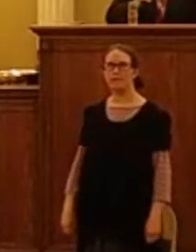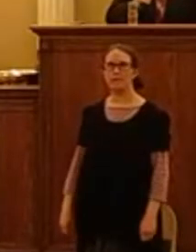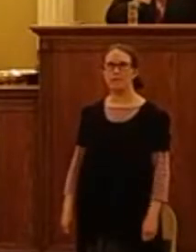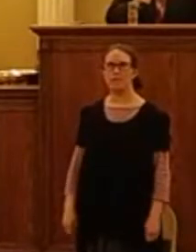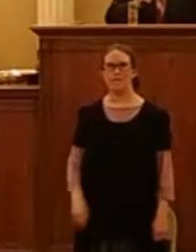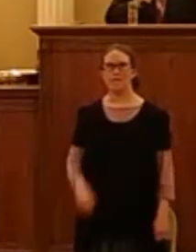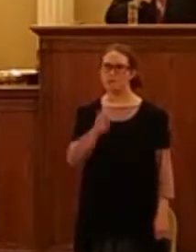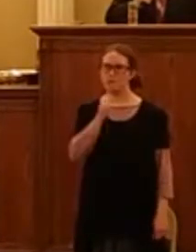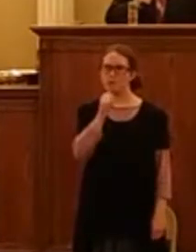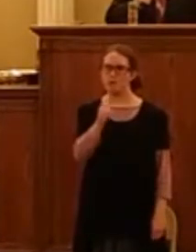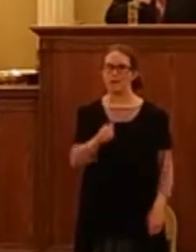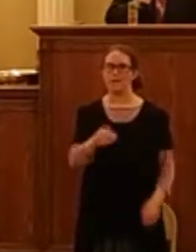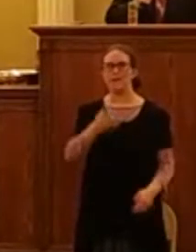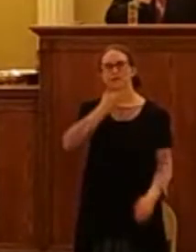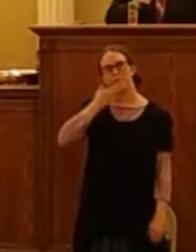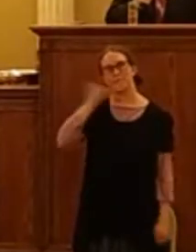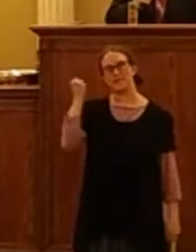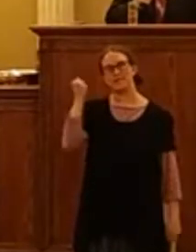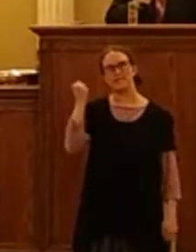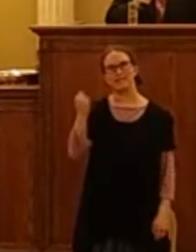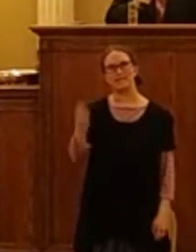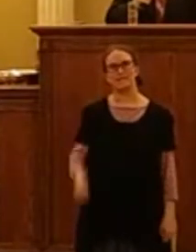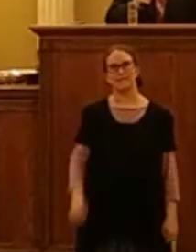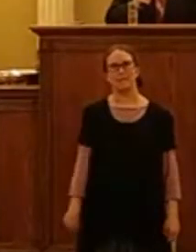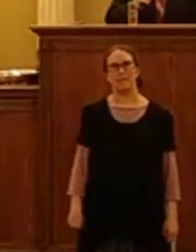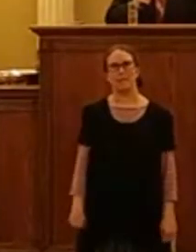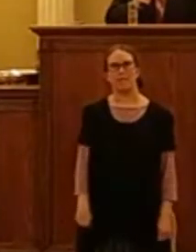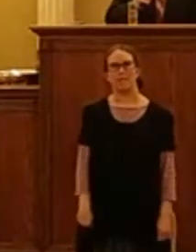Even when you're not at your best.